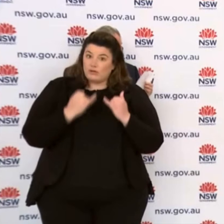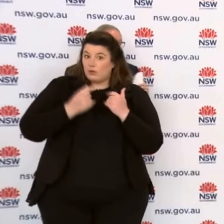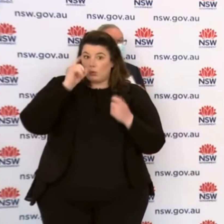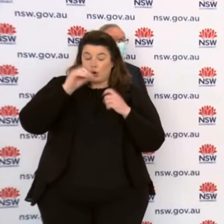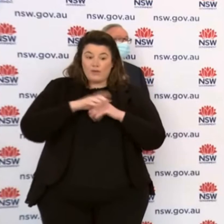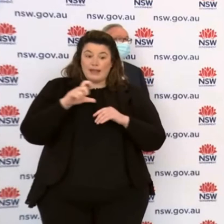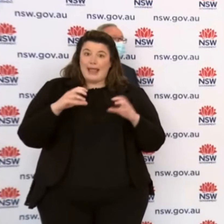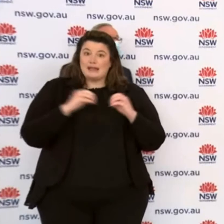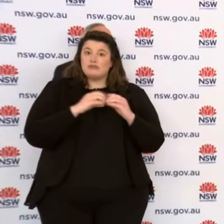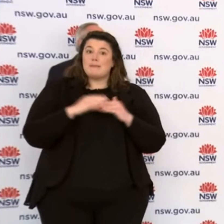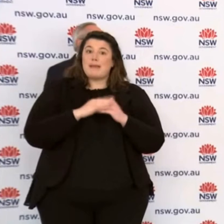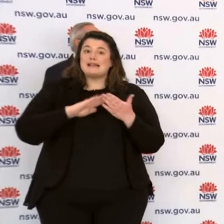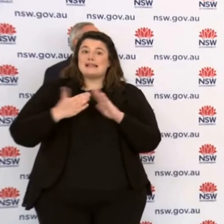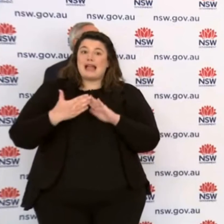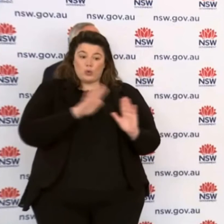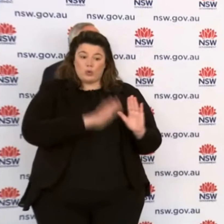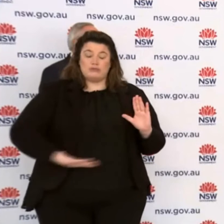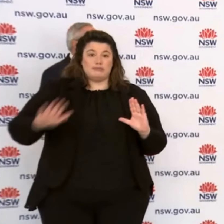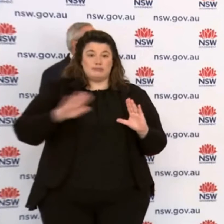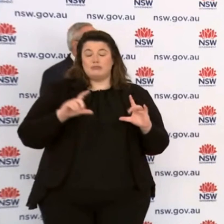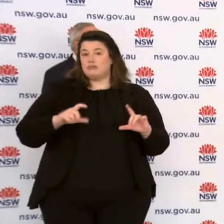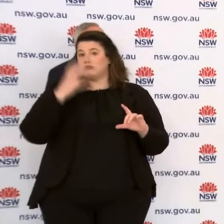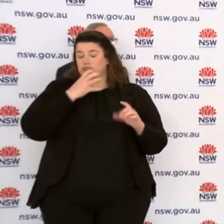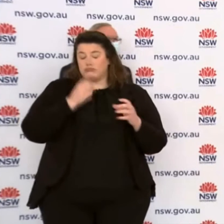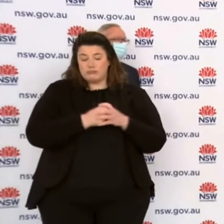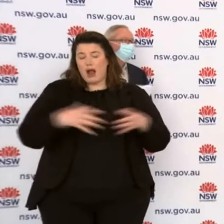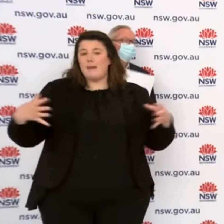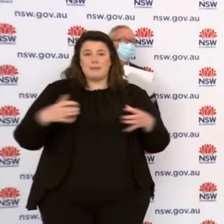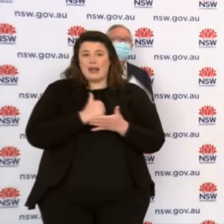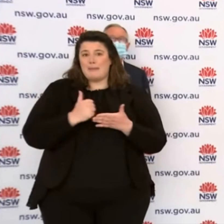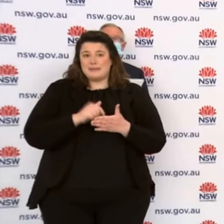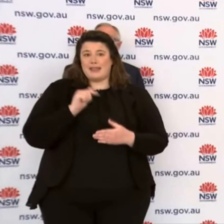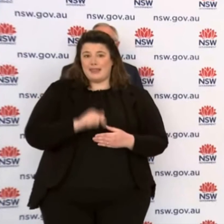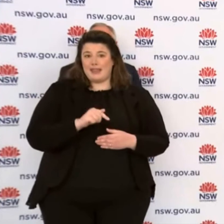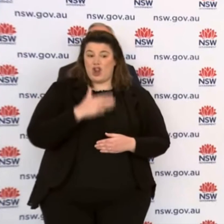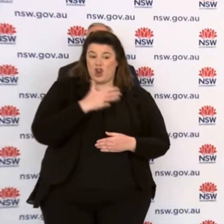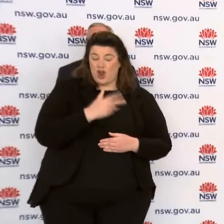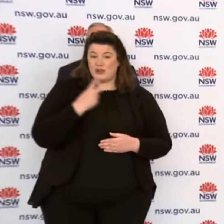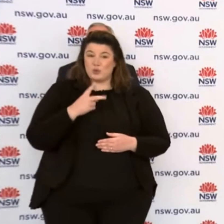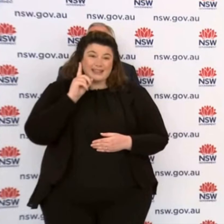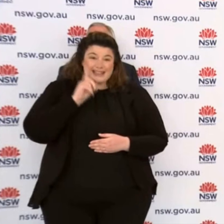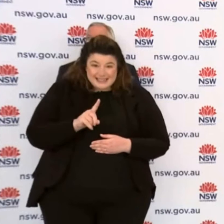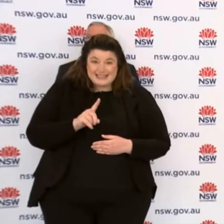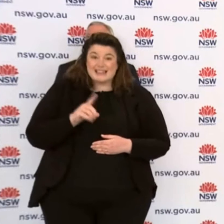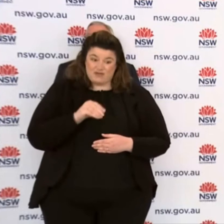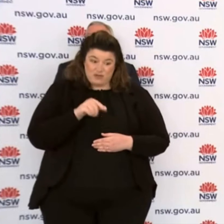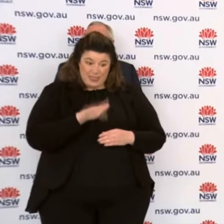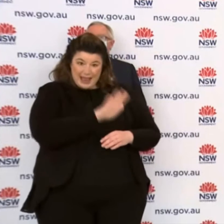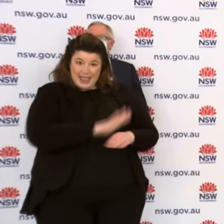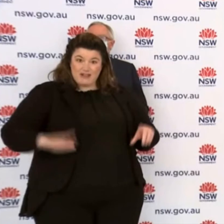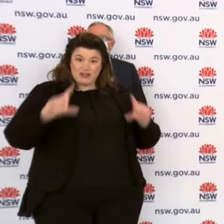now is the #1 LGA for cases, with 92 cases from yesterday from the